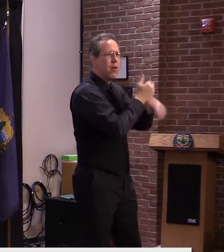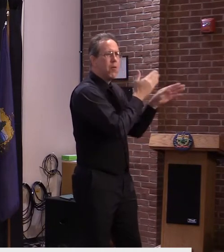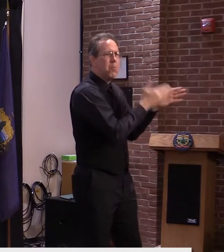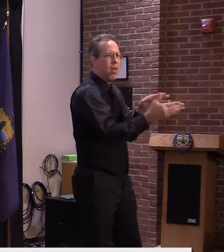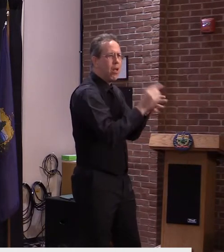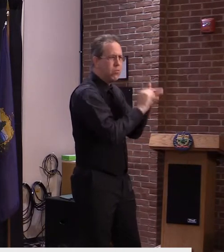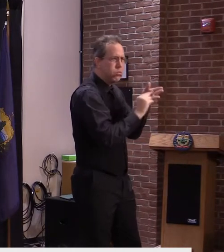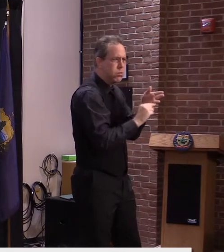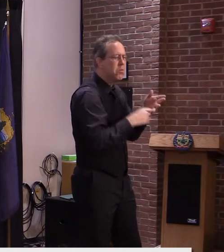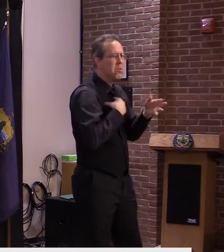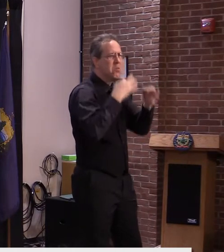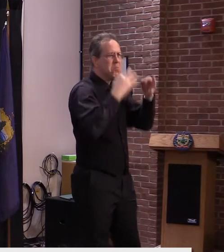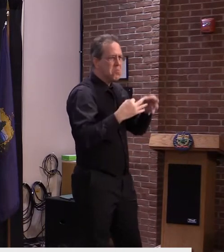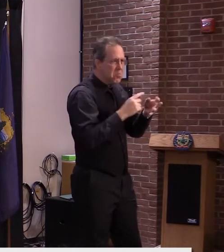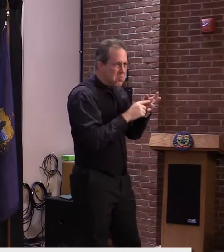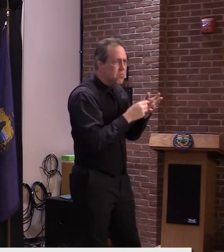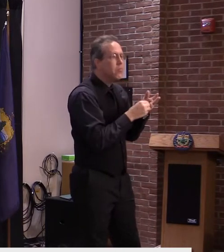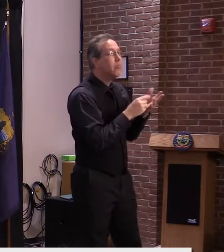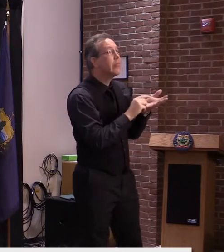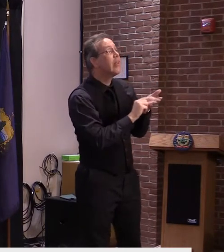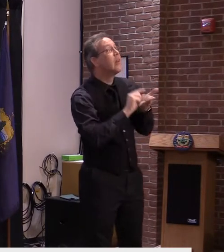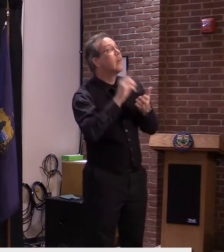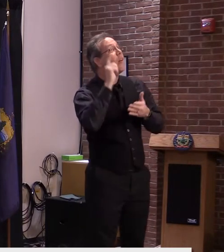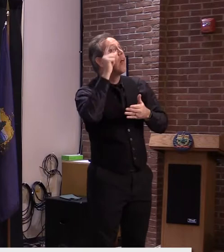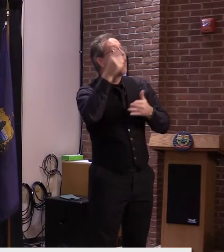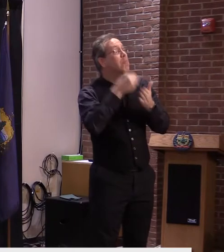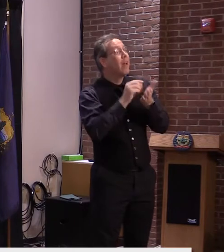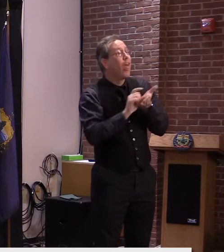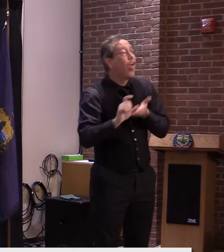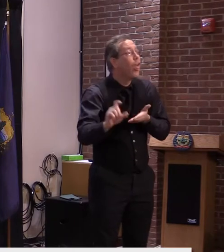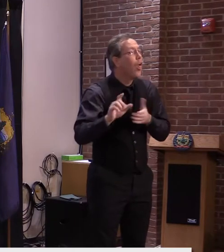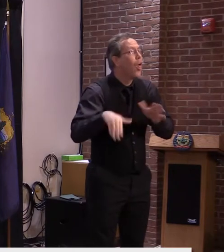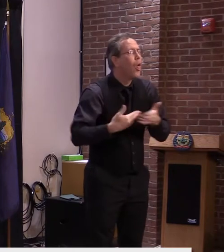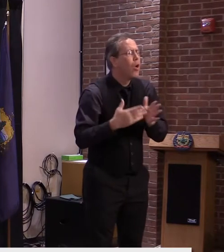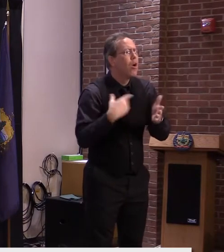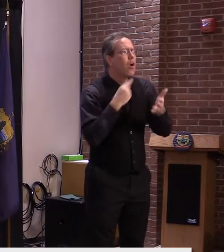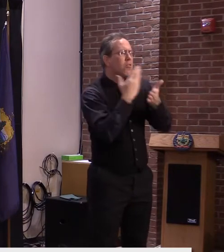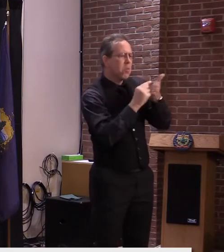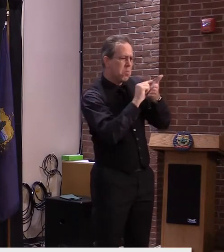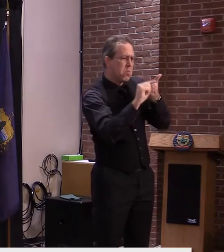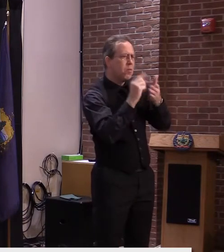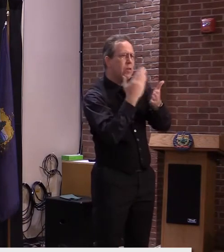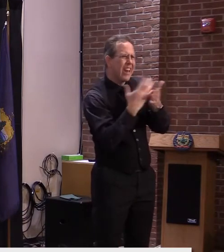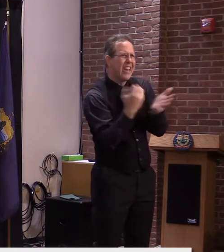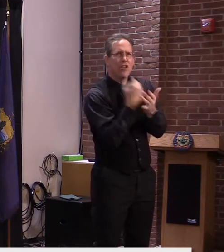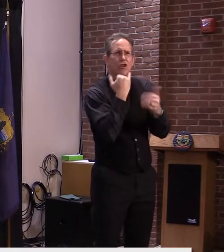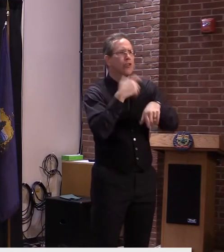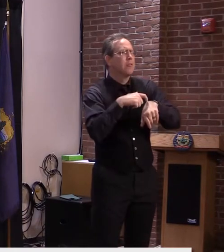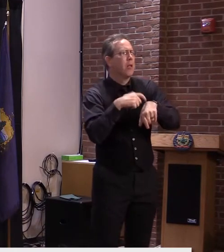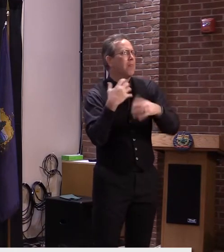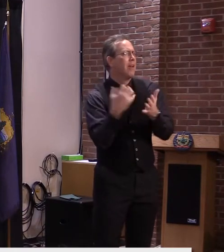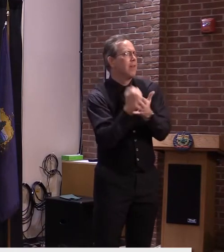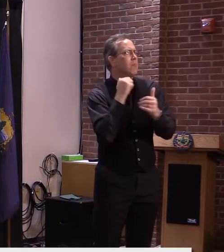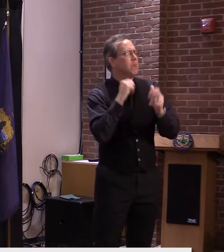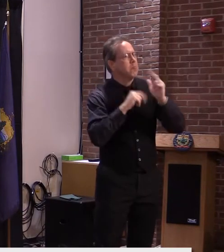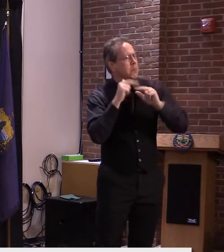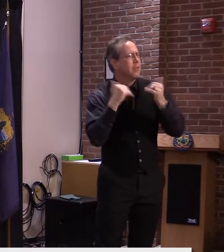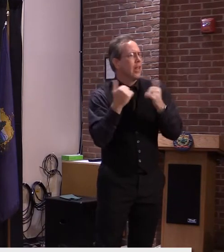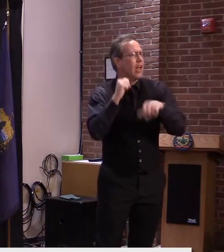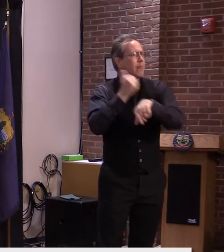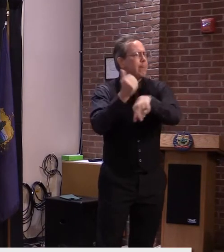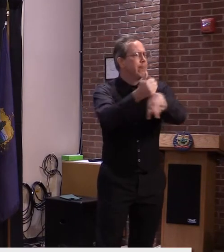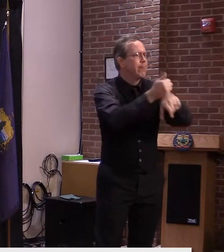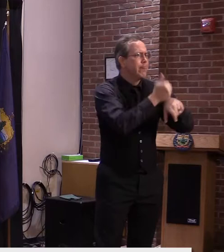be very difficult to fund in the future if we don't take advantage of this opportunity today. Just like with